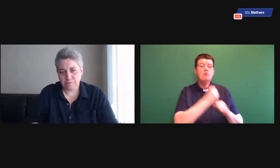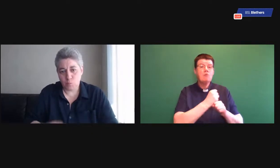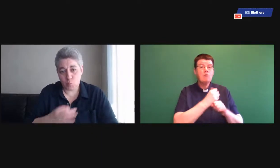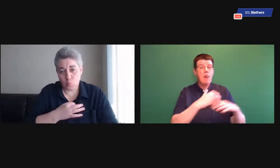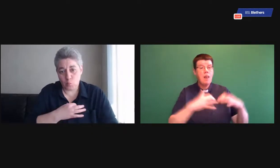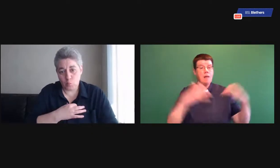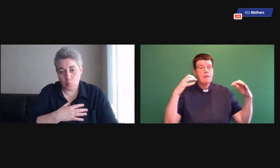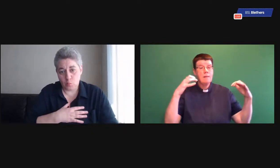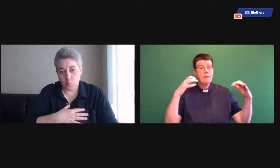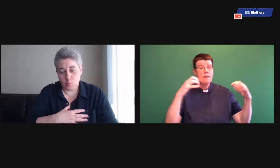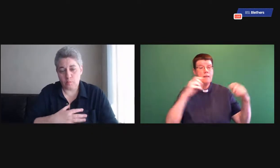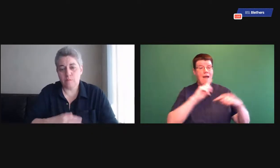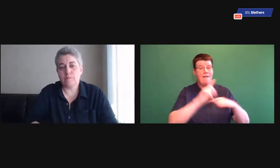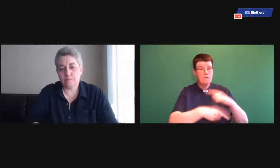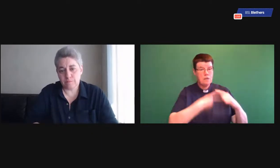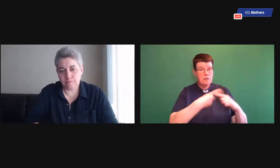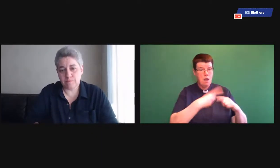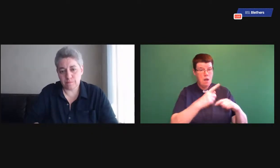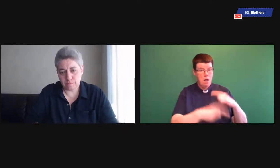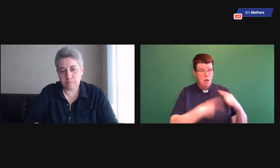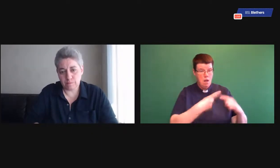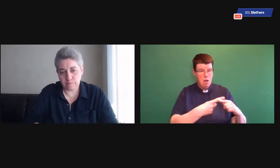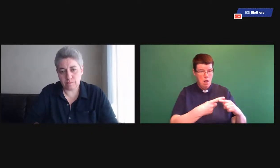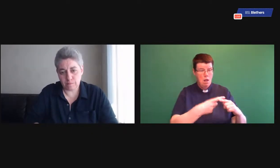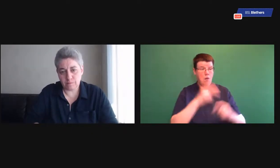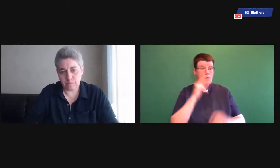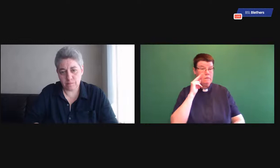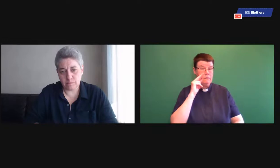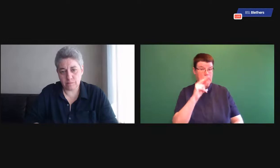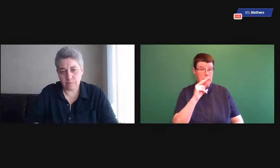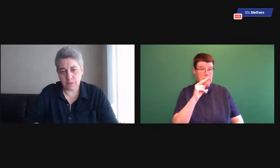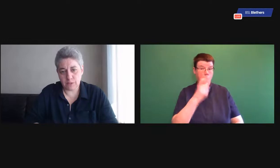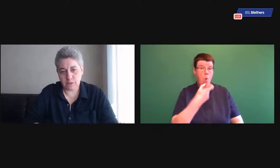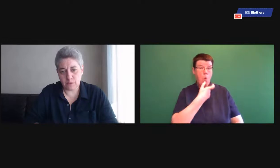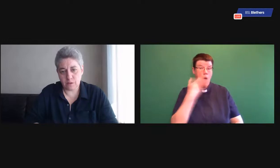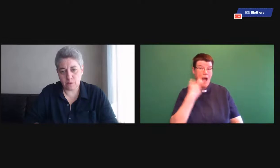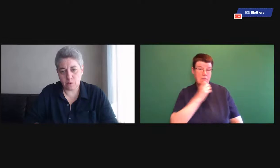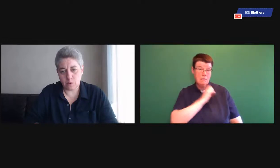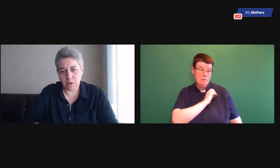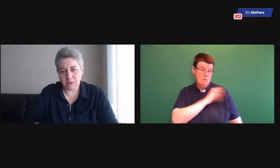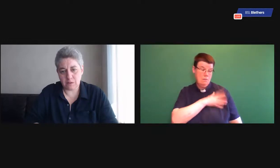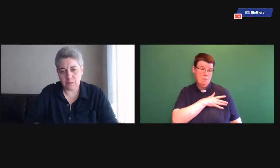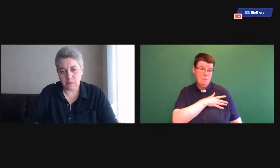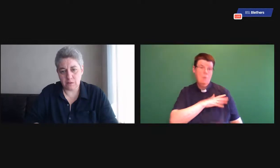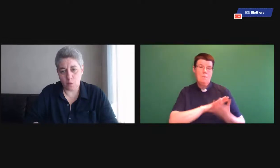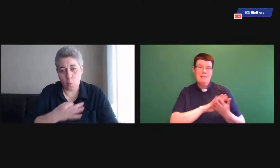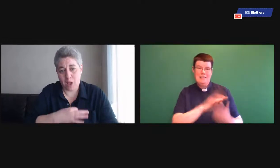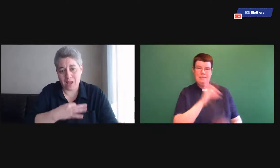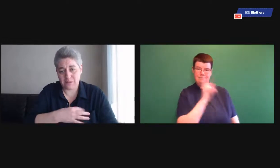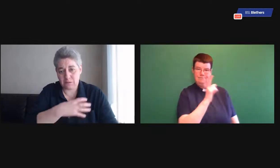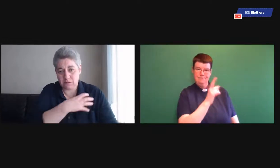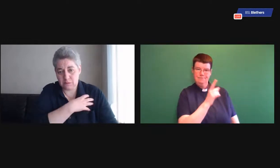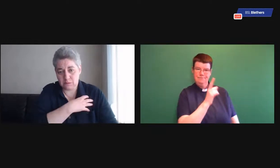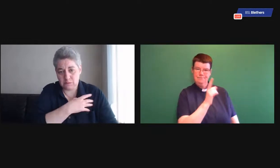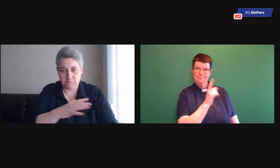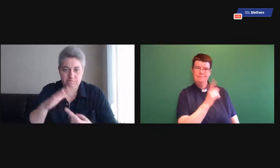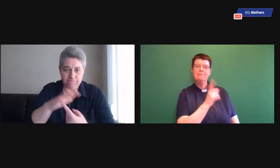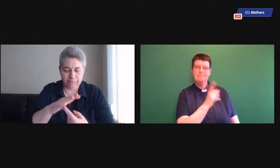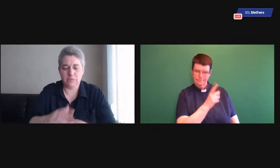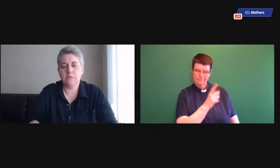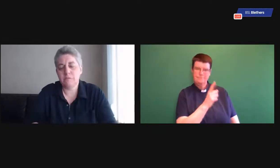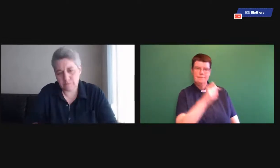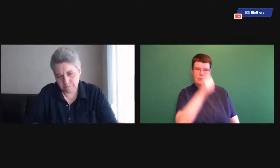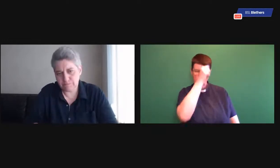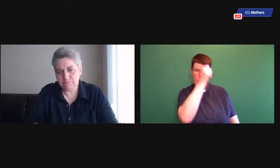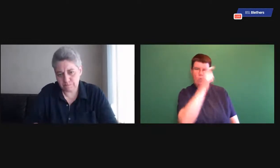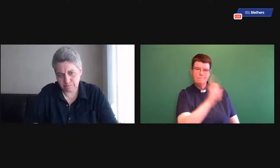person uh, uh, is elected at the General Assembly every year. And if you see someone with this